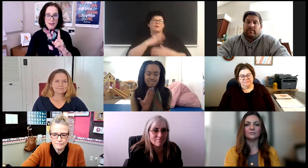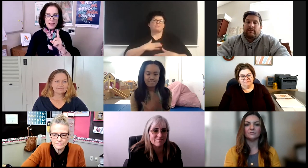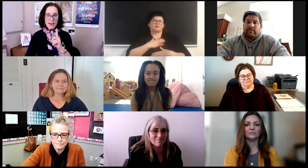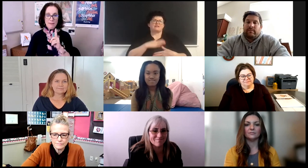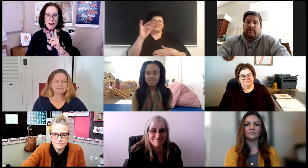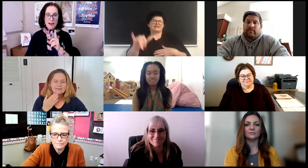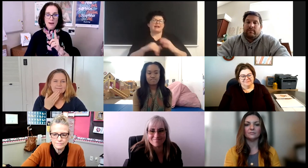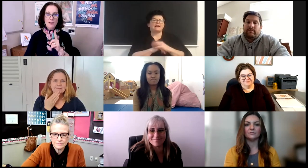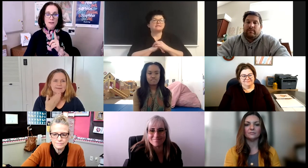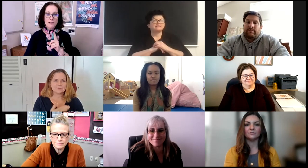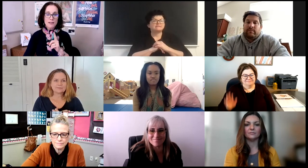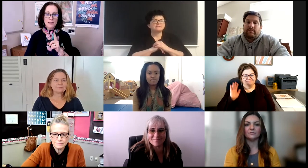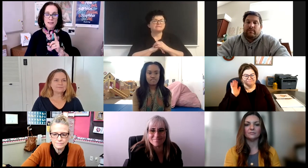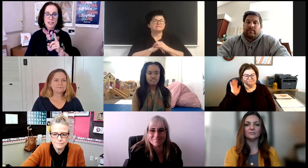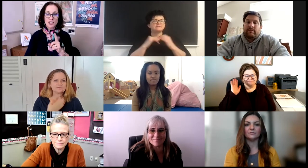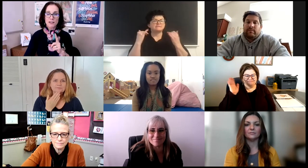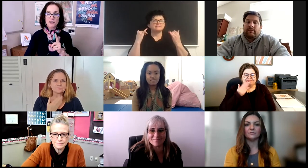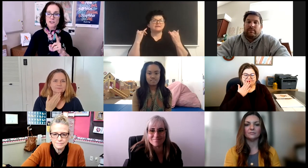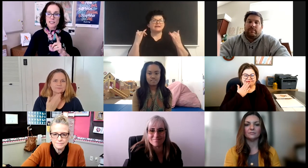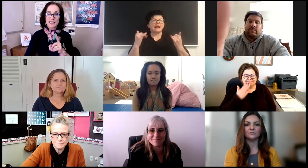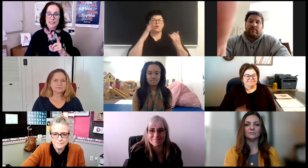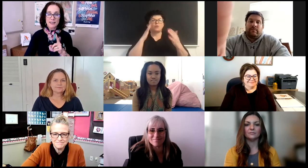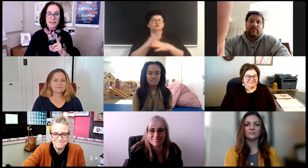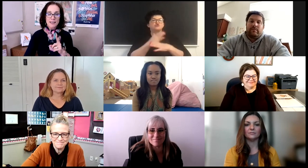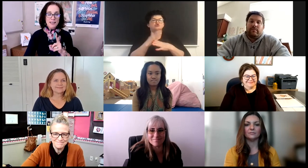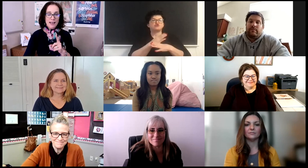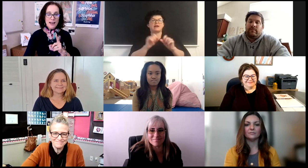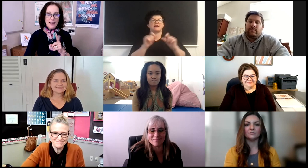it. And I'm now going to share the screen.